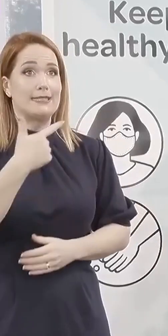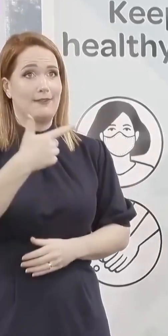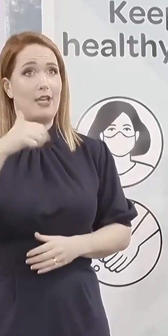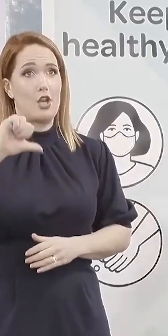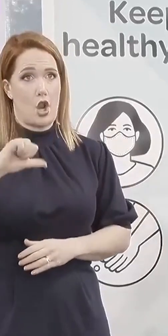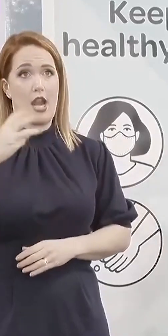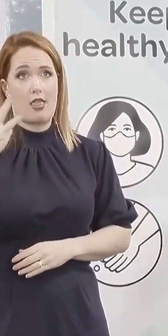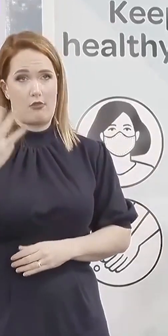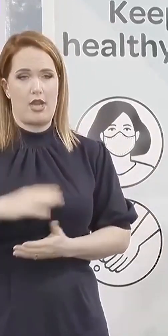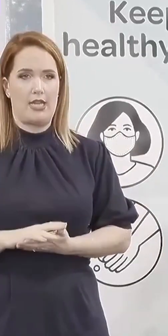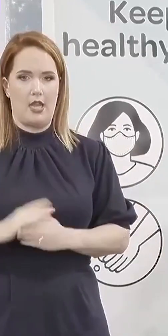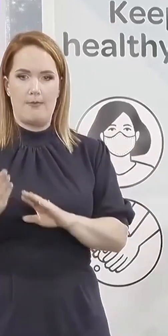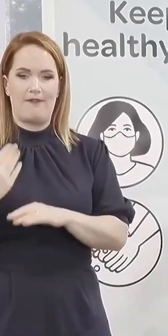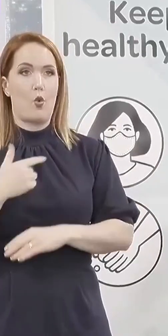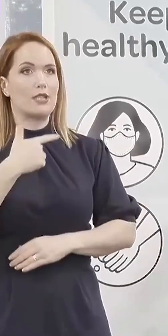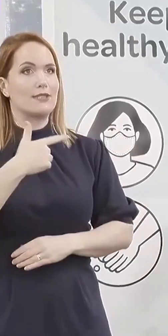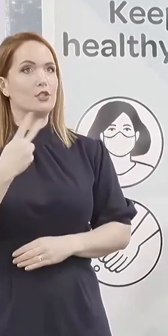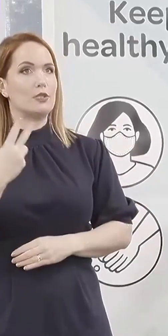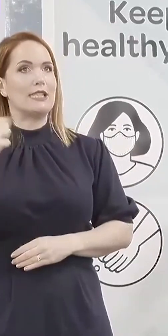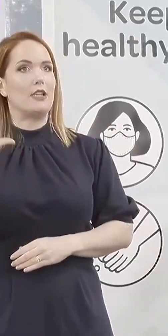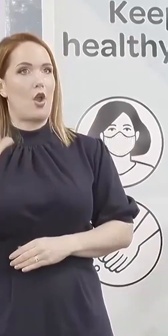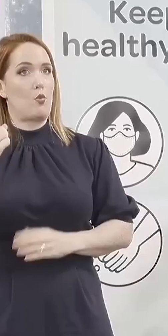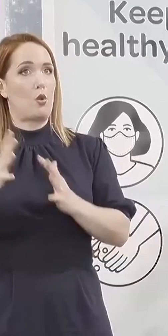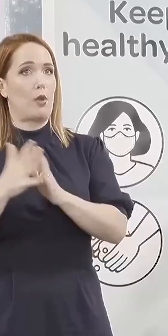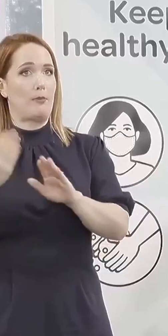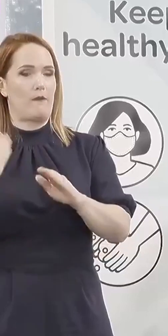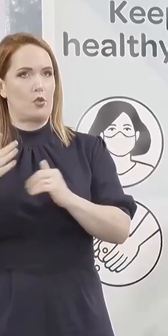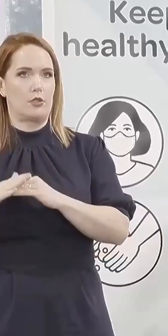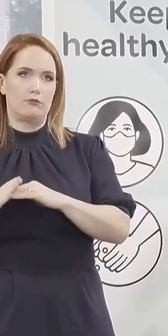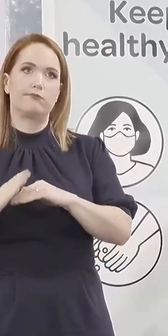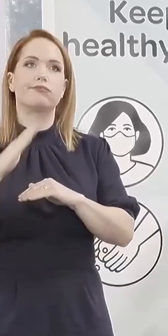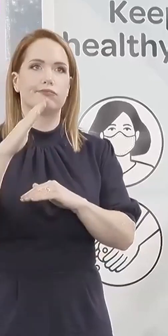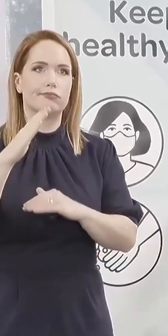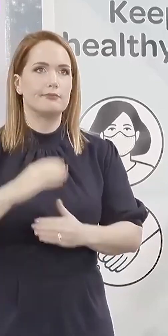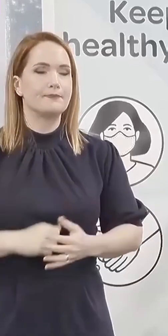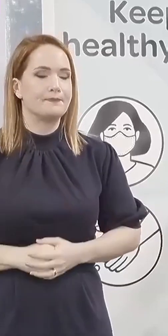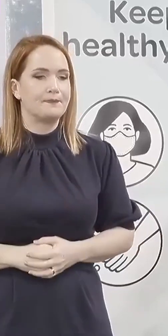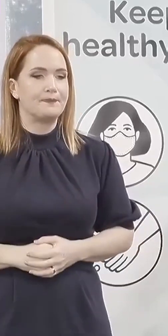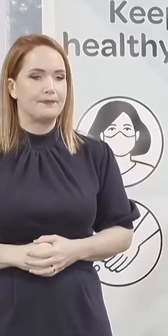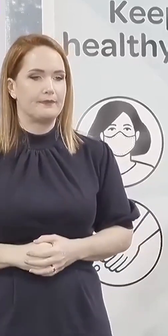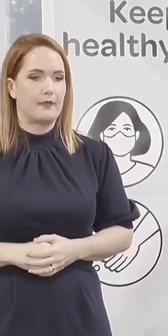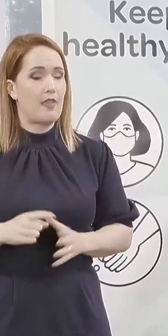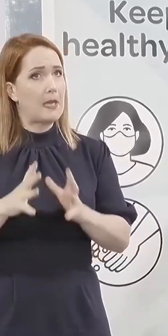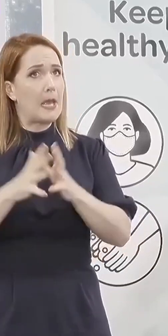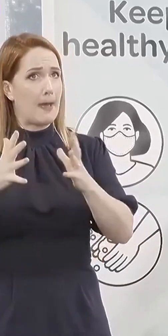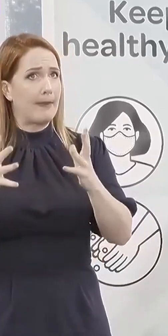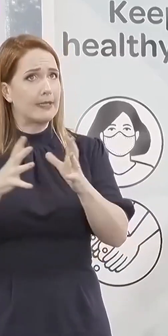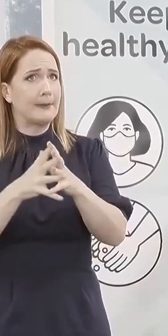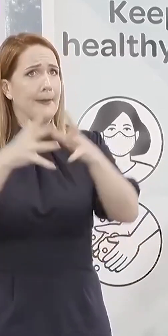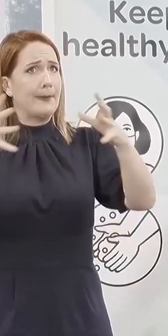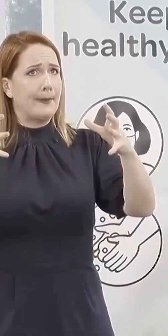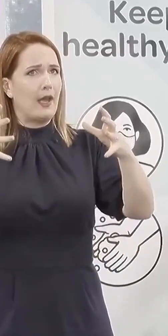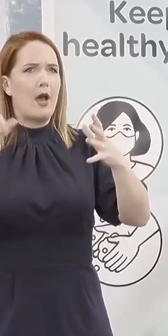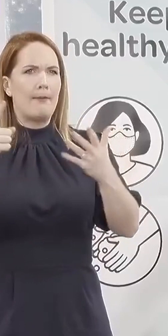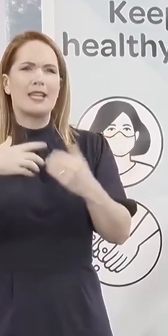793, an increase from 729 the week before. So that was a significant increase, but again it was